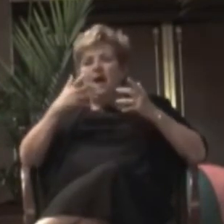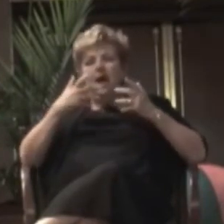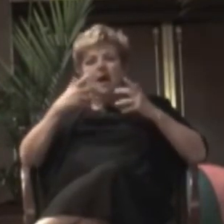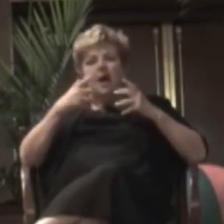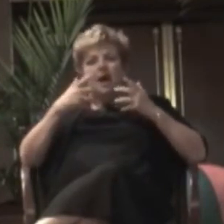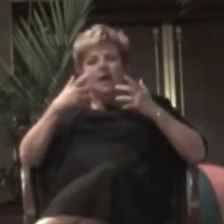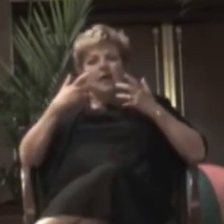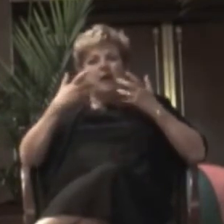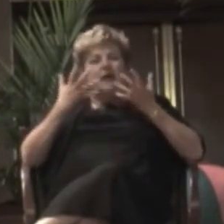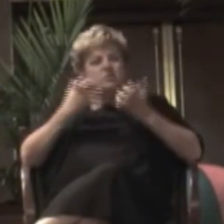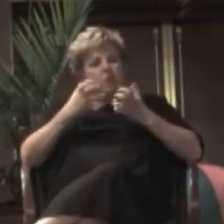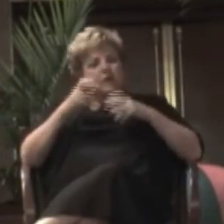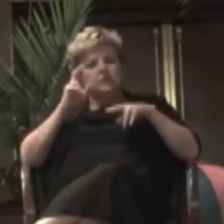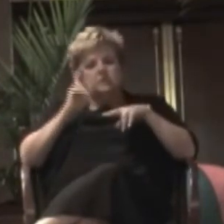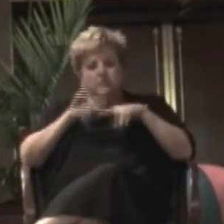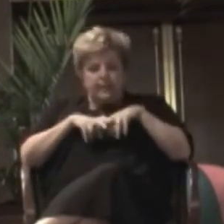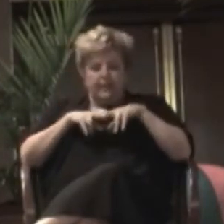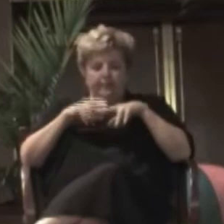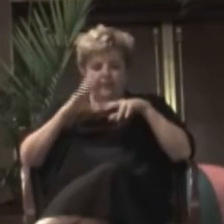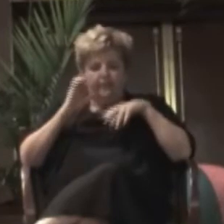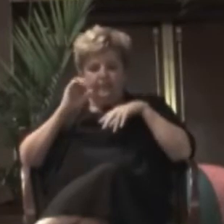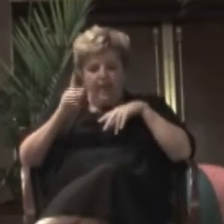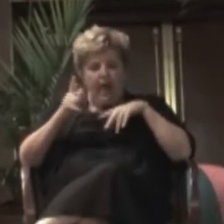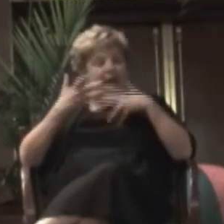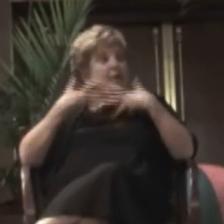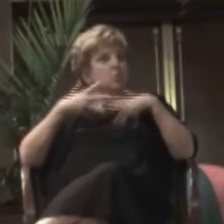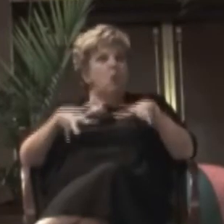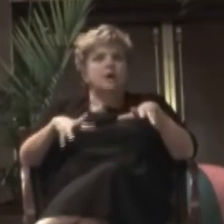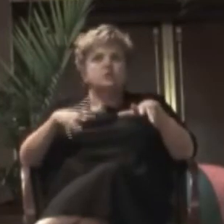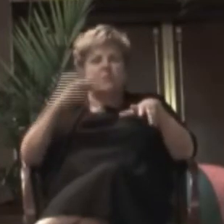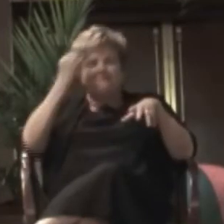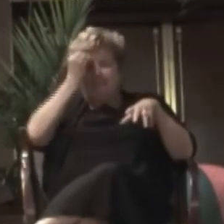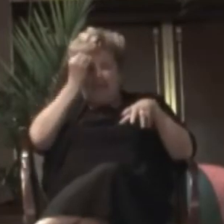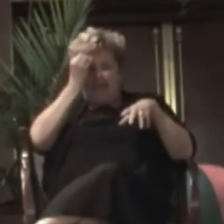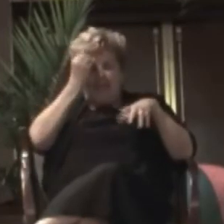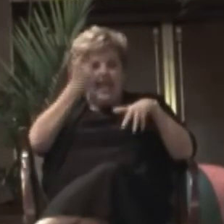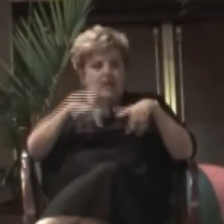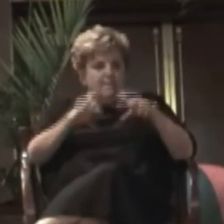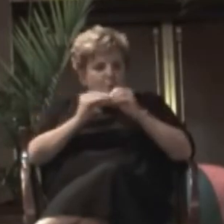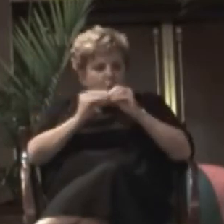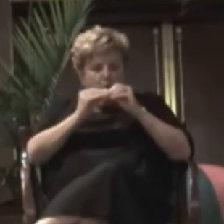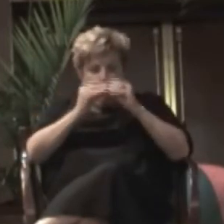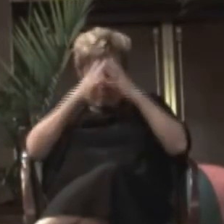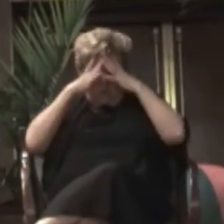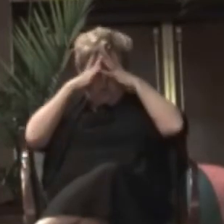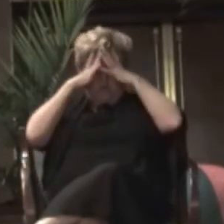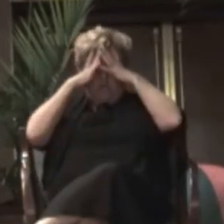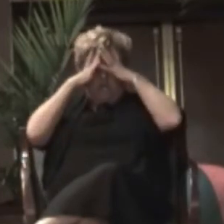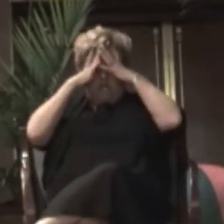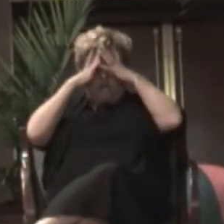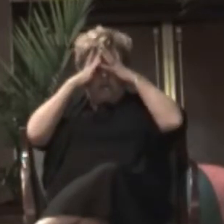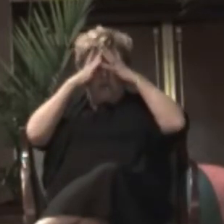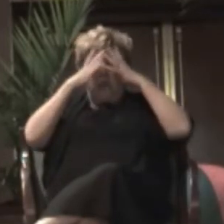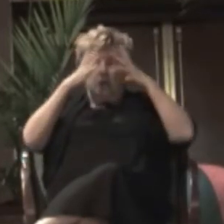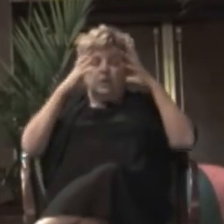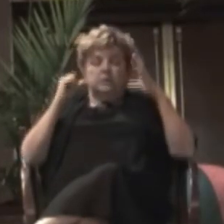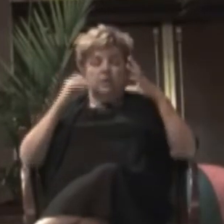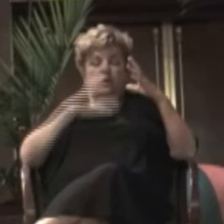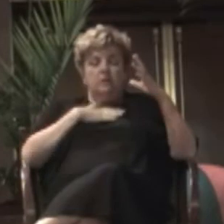and do anything I can do to keep from thinking. Is what I wanted to do. But I wandered over there, walked into my first meeting, had